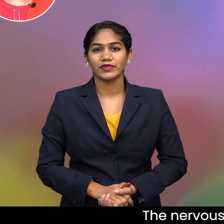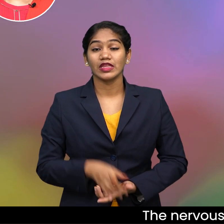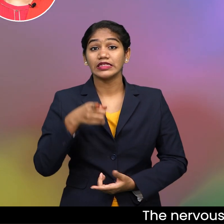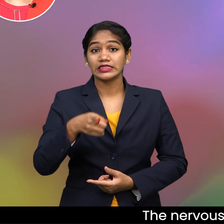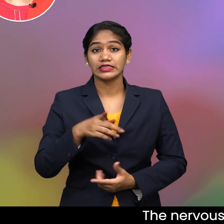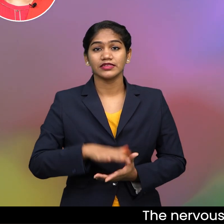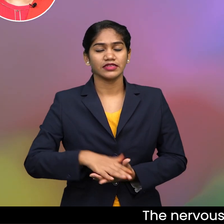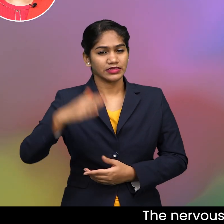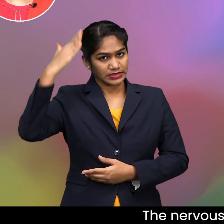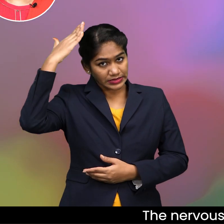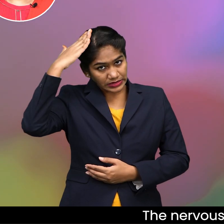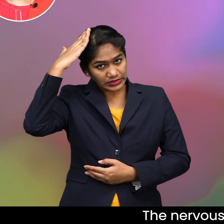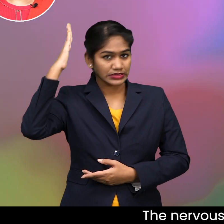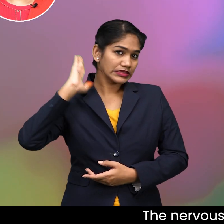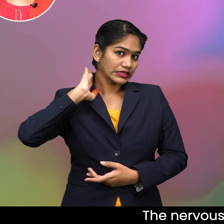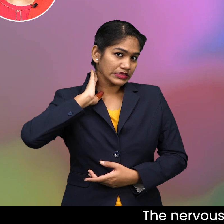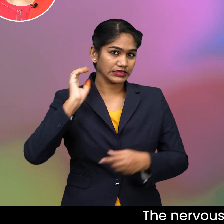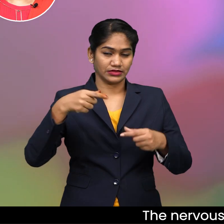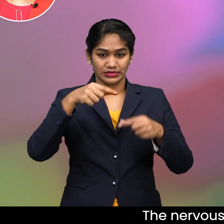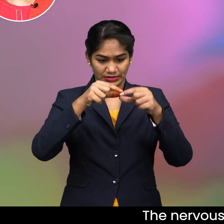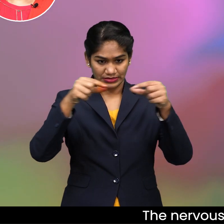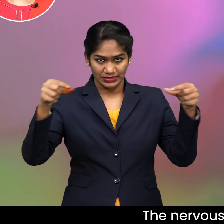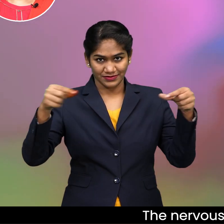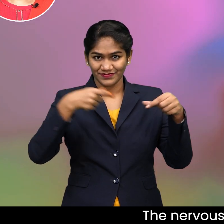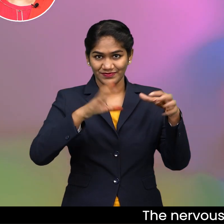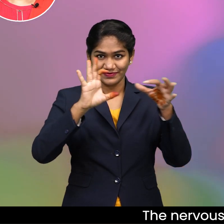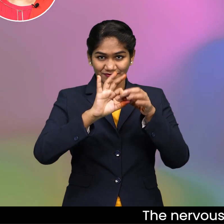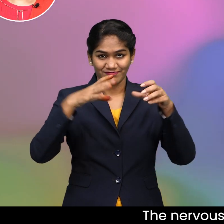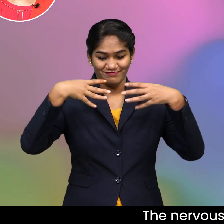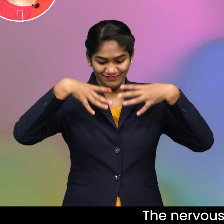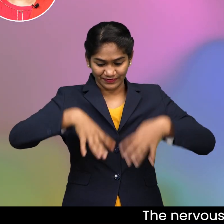The nervous system in humans.